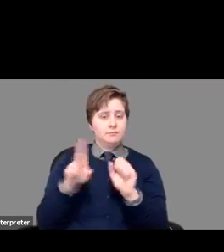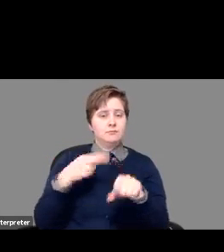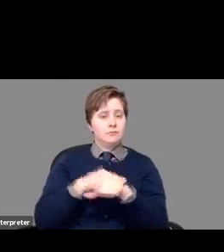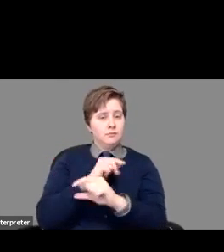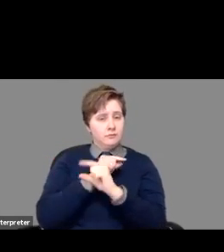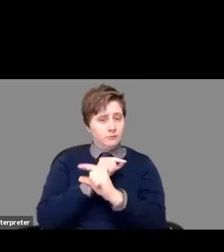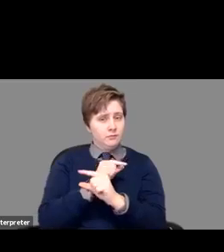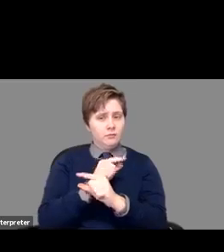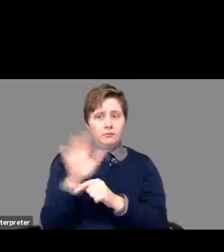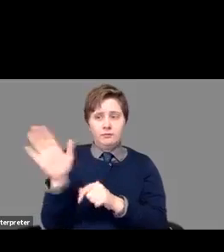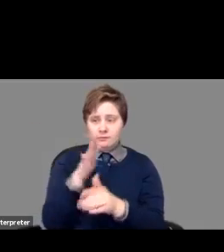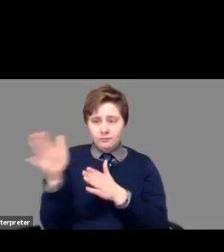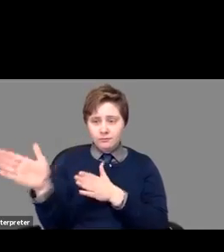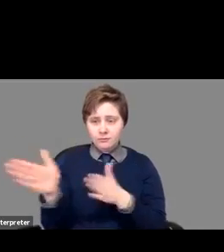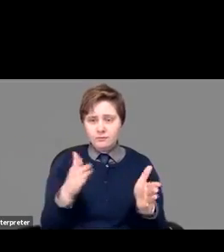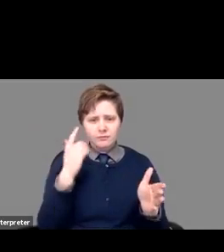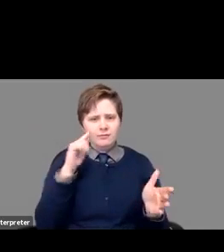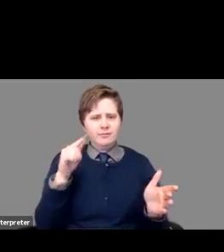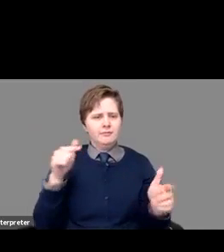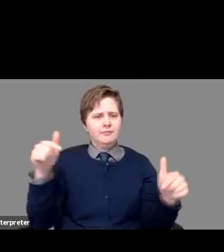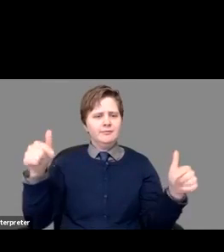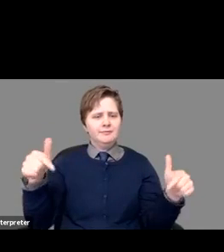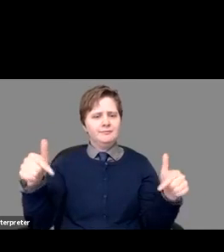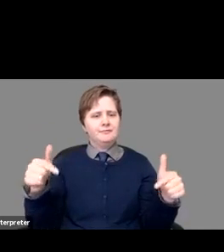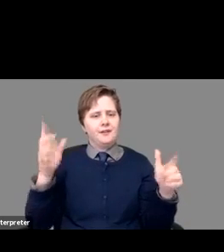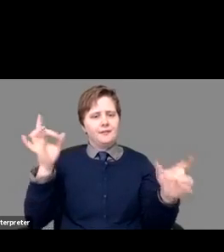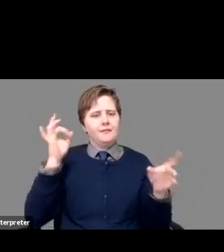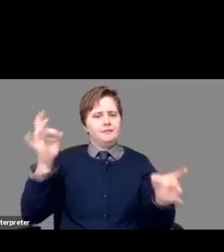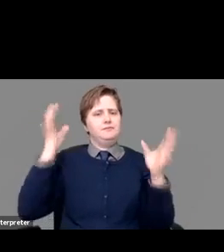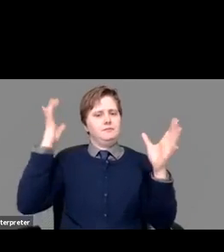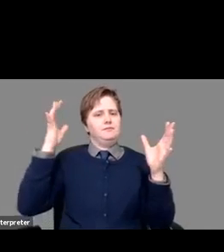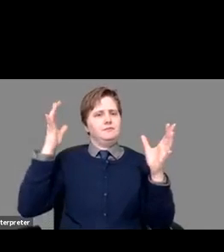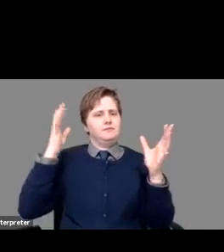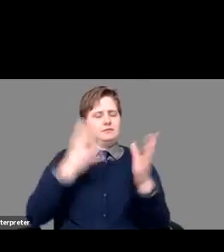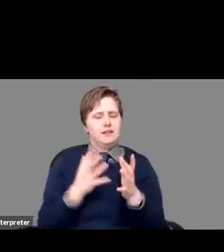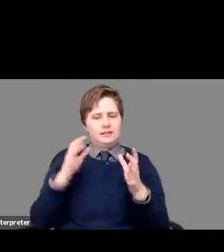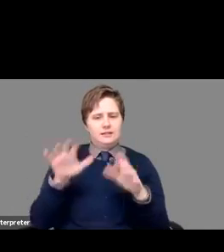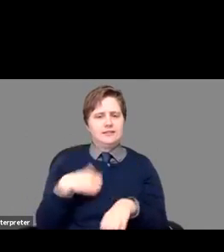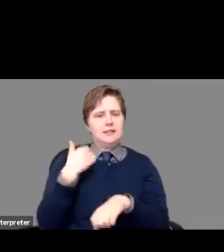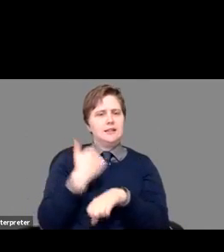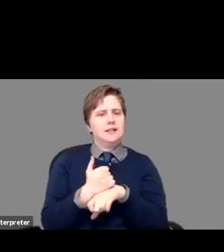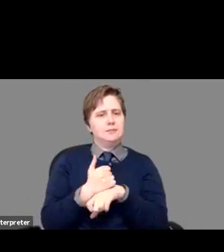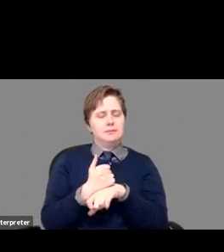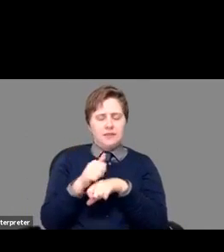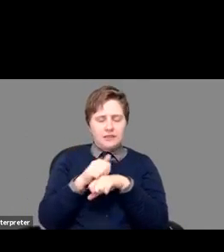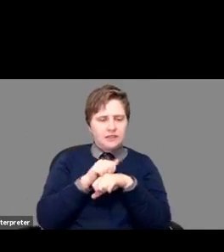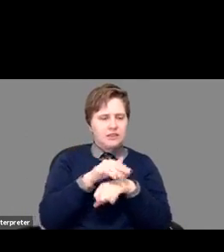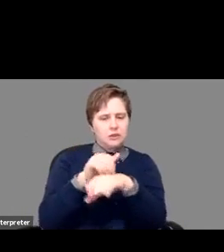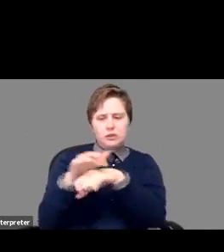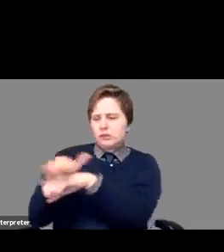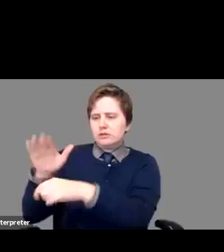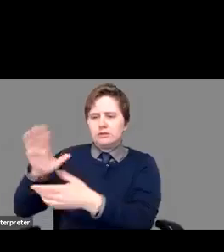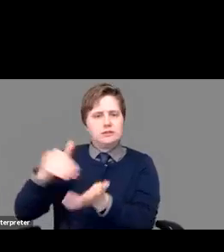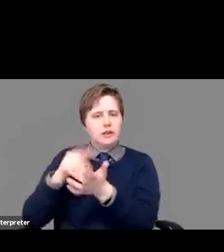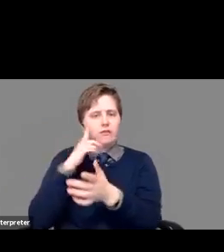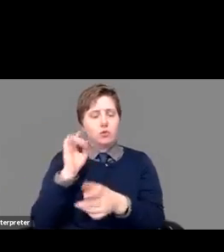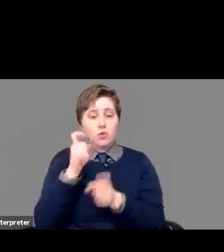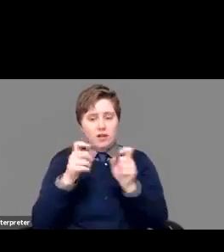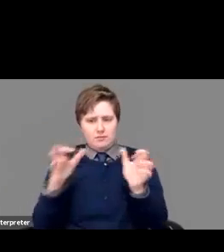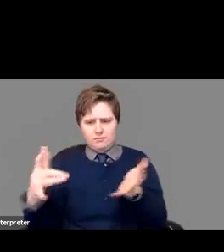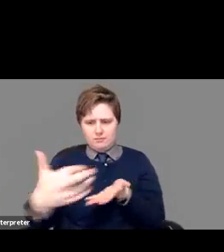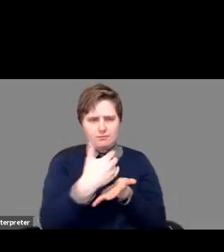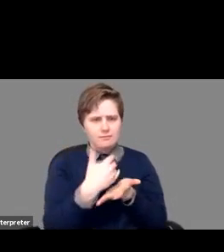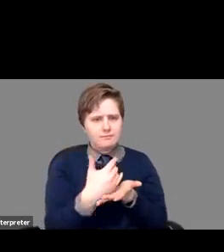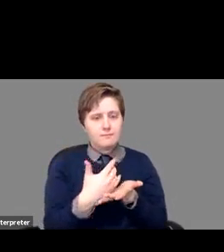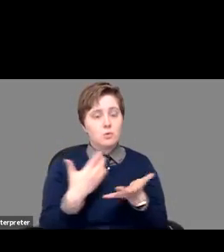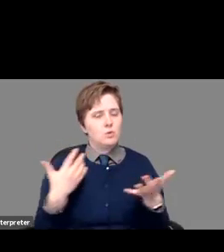Guard's plan for a disaster and standing up a distribution center for donations